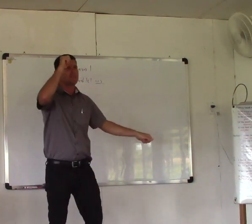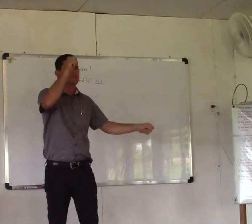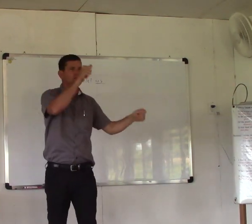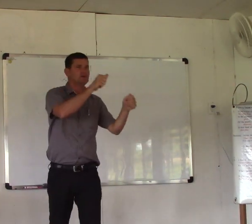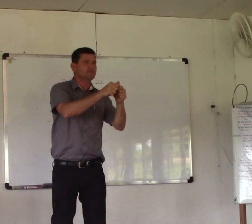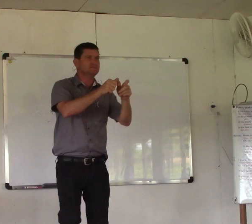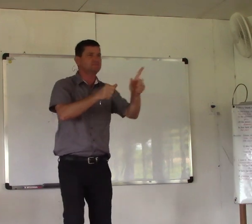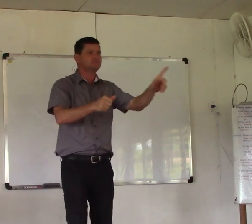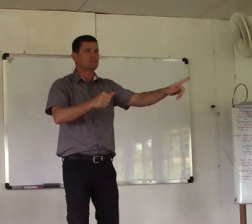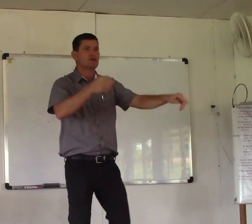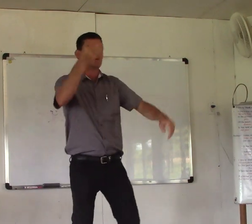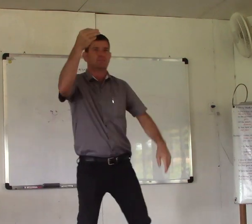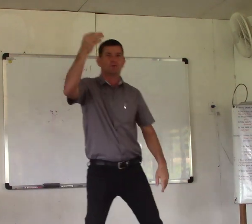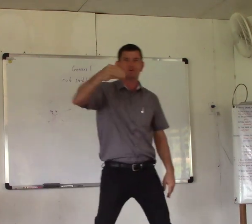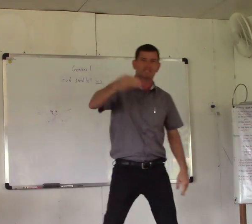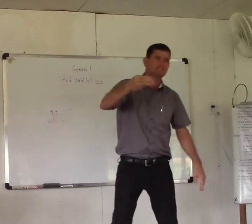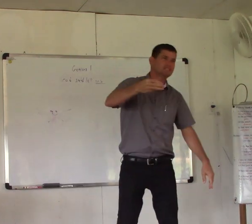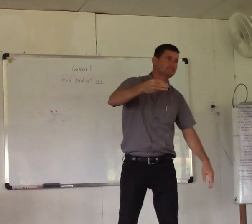Remember, Moses